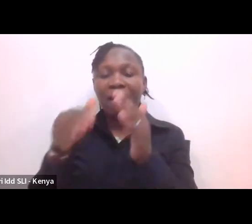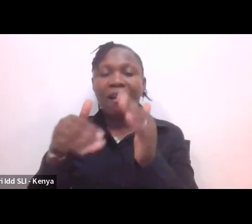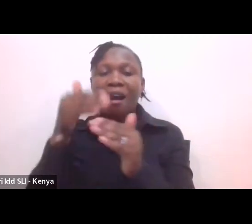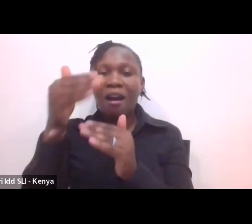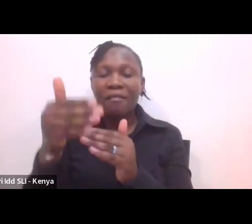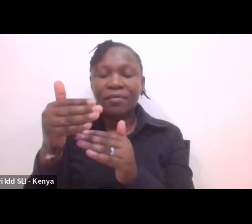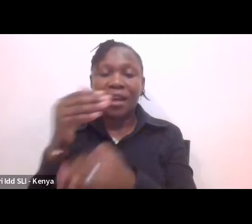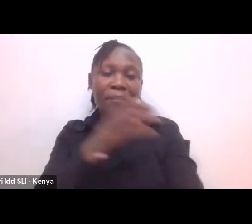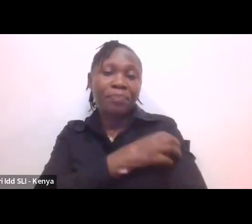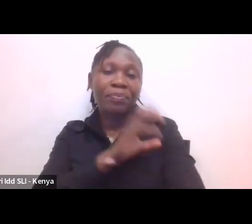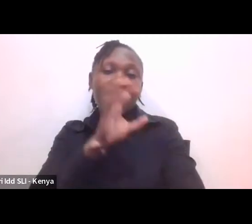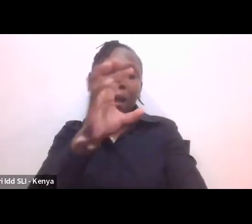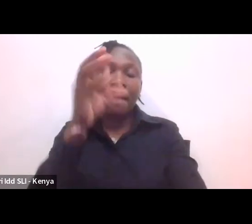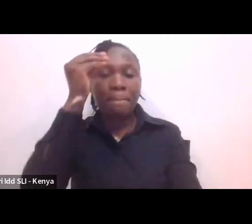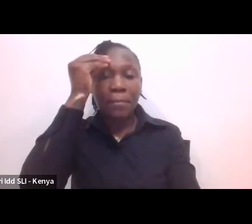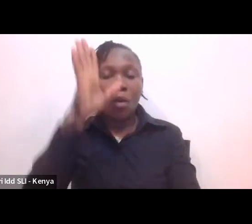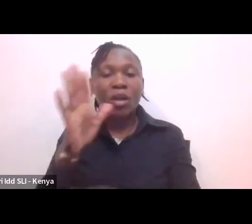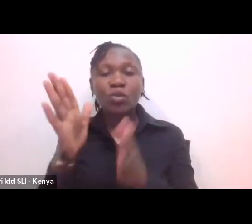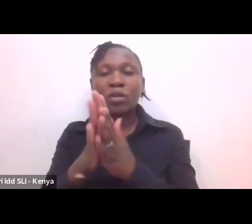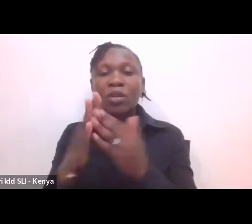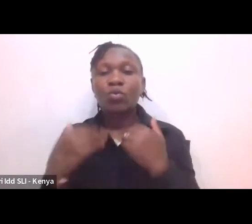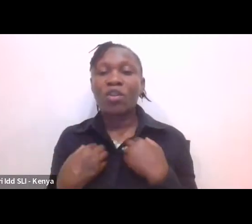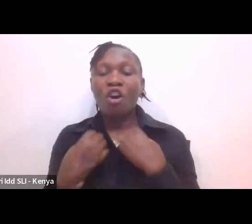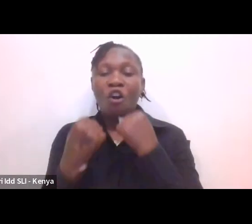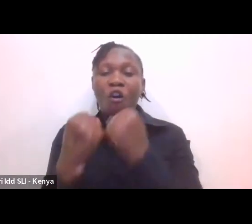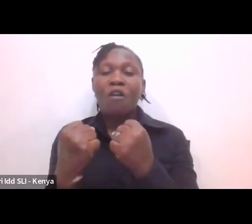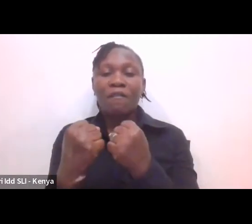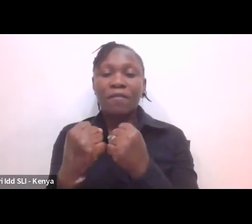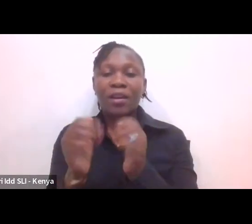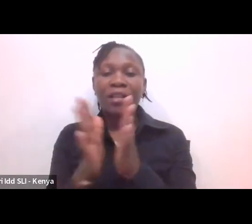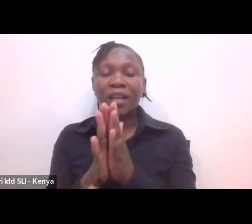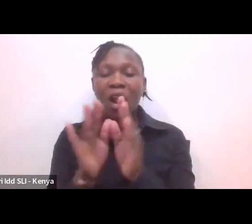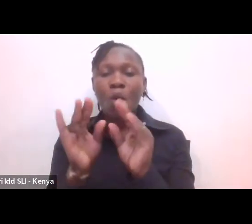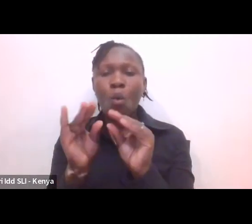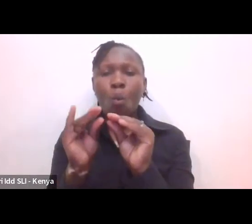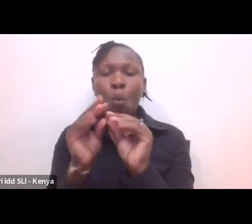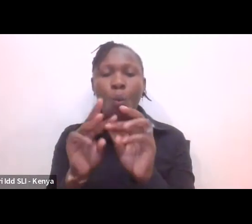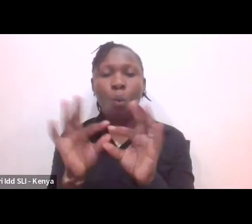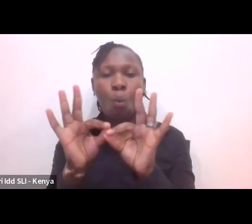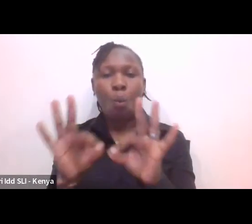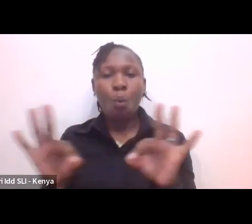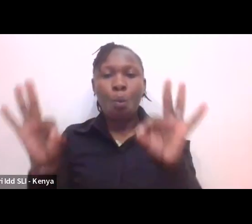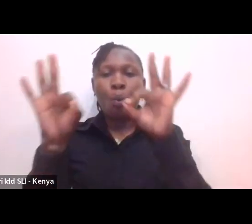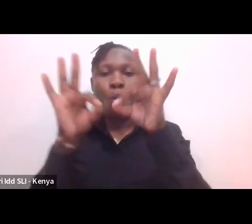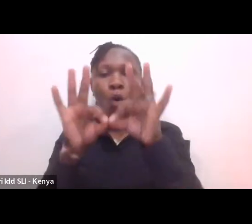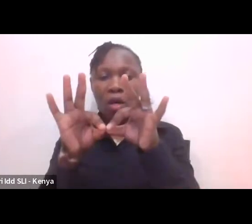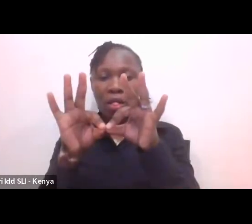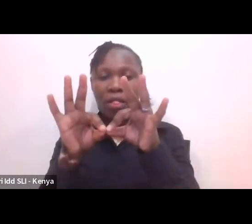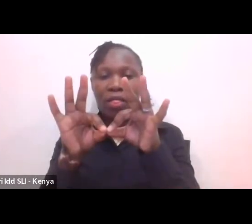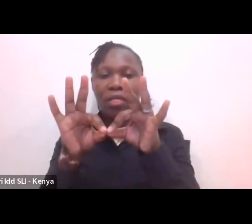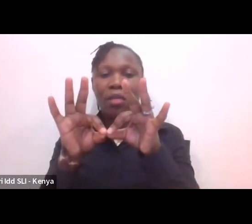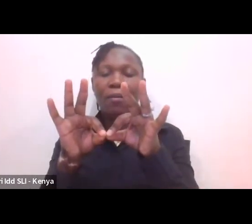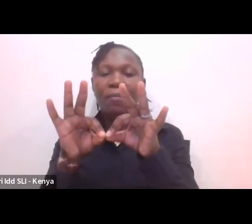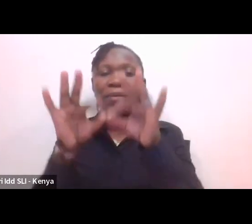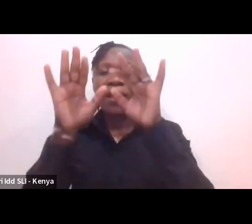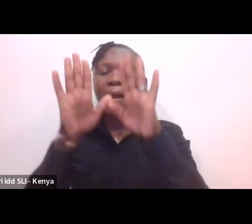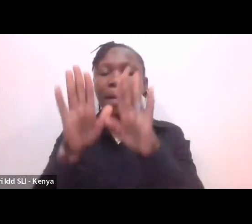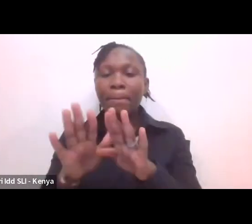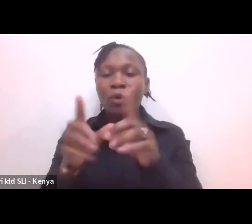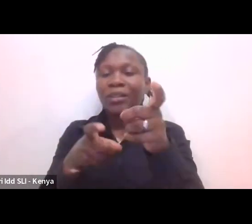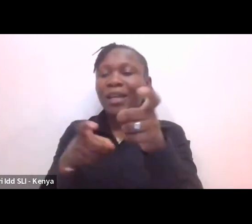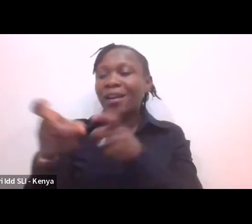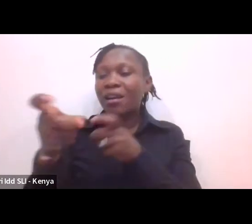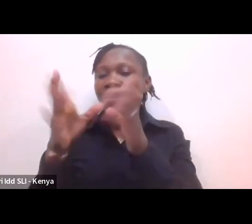students with confidence in their own abilities and worth is a crucial driver of the Cavendish